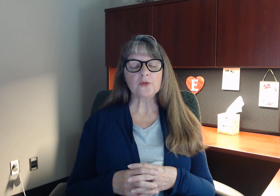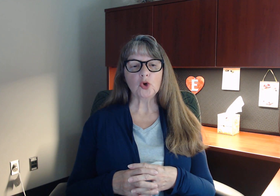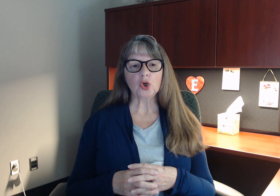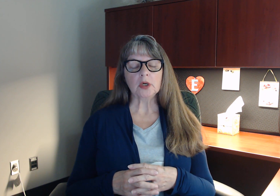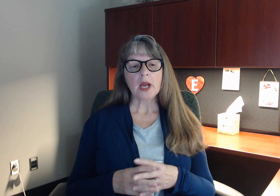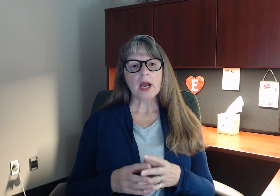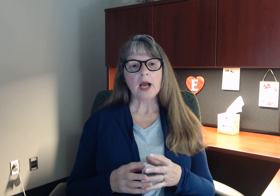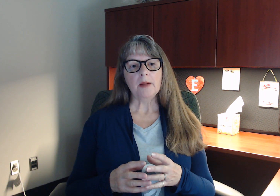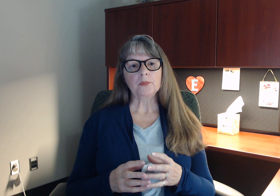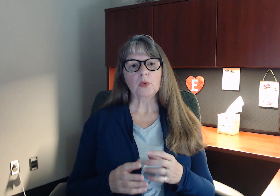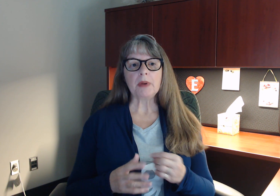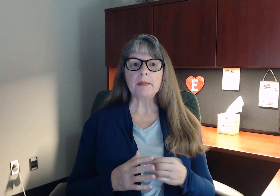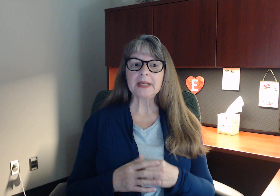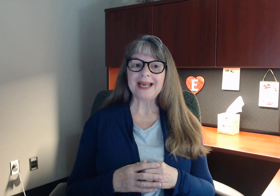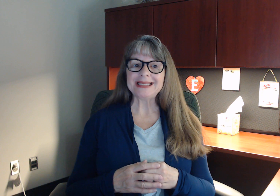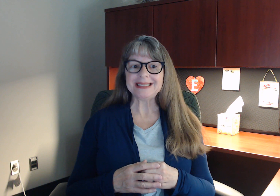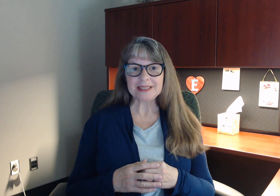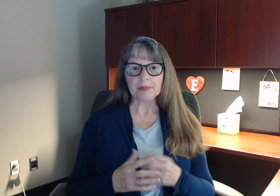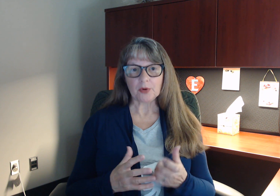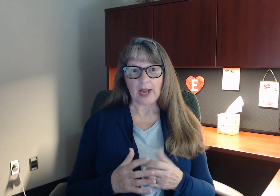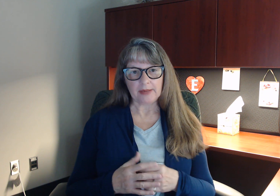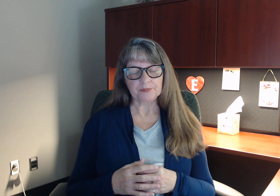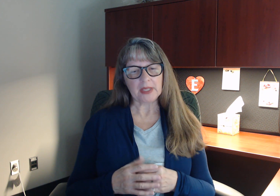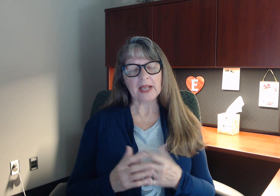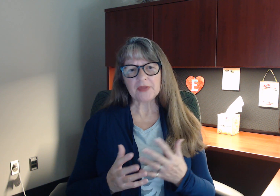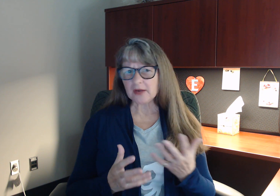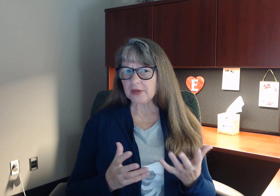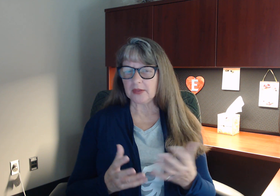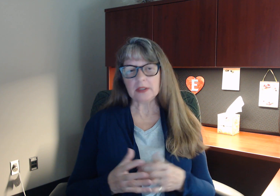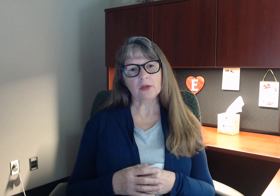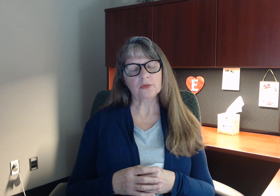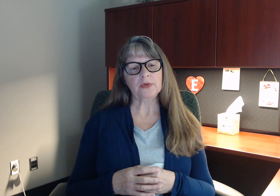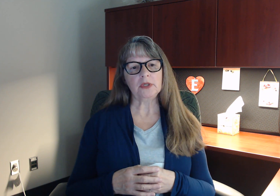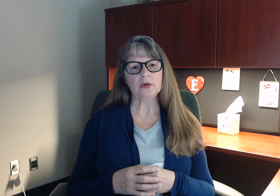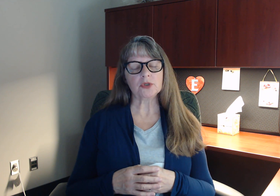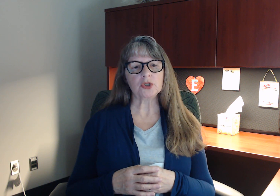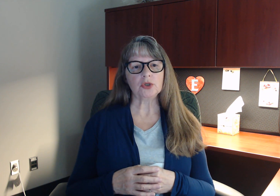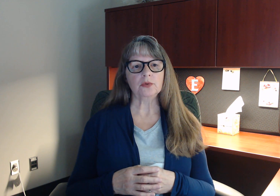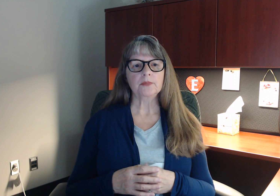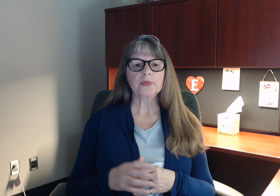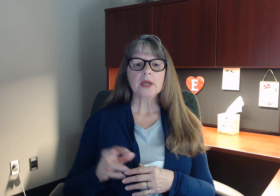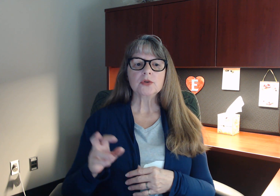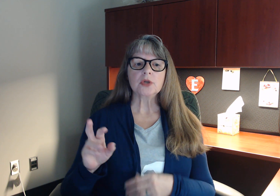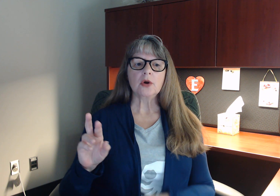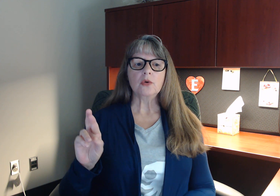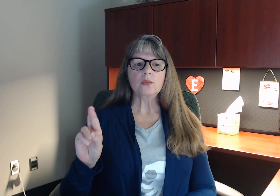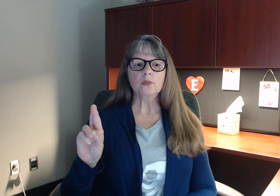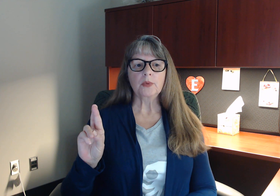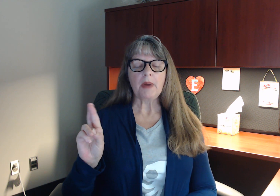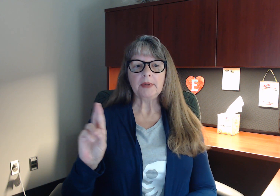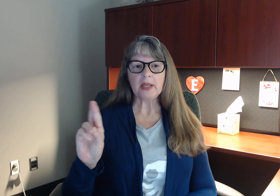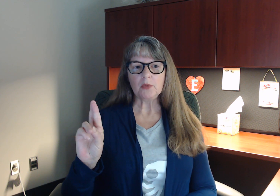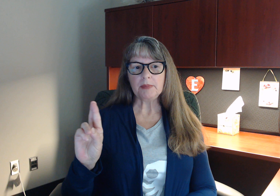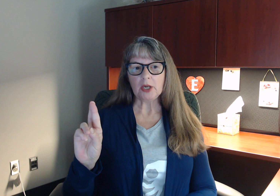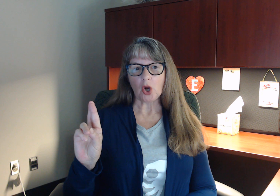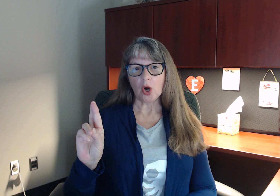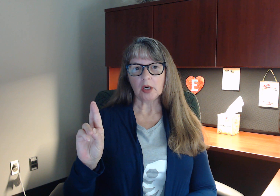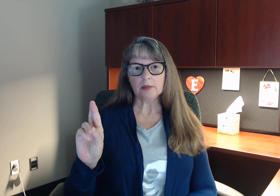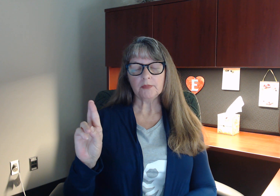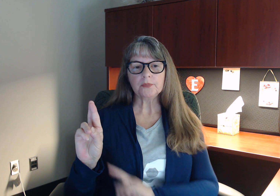for Republican and Democrat, and I think I've done that in other videos too. So Republican would be an R